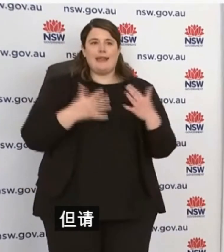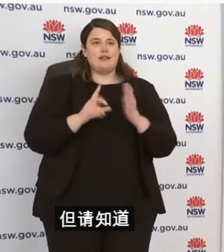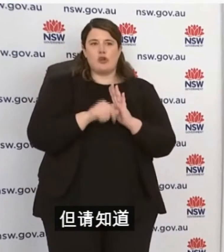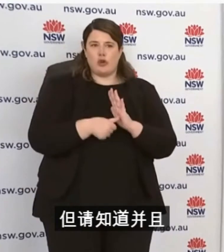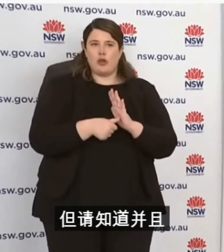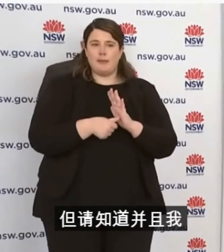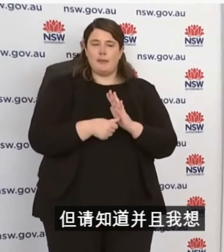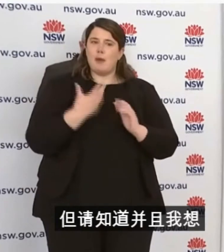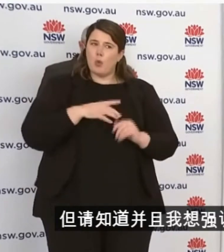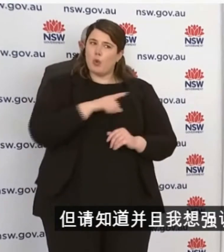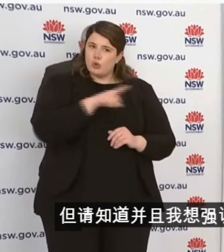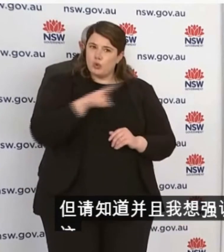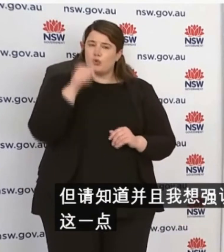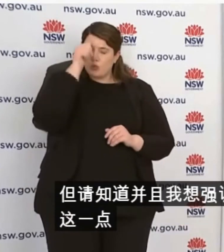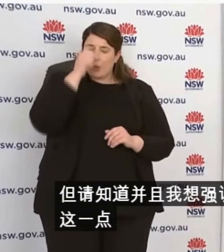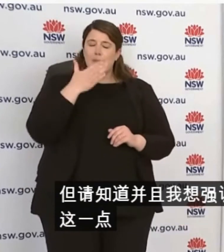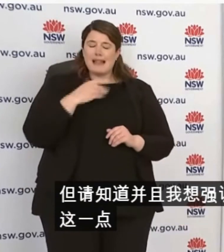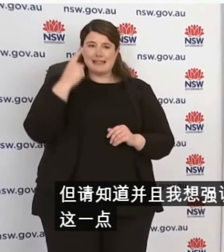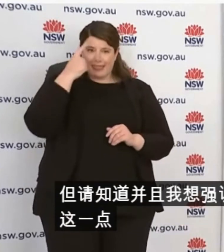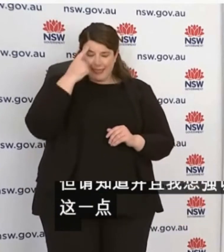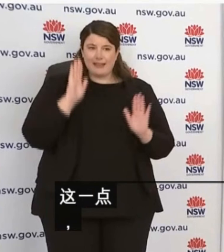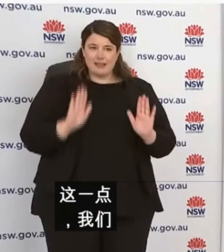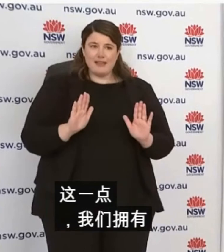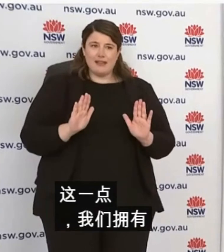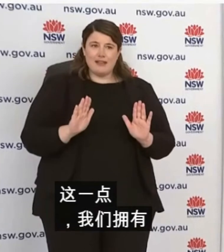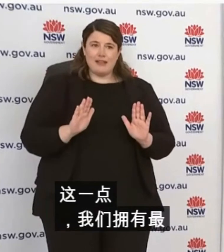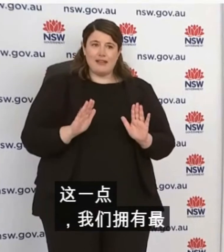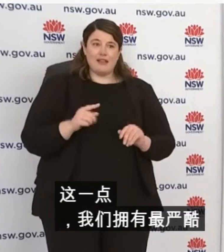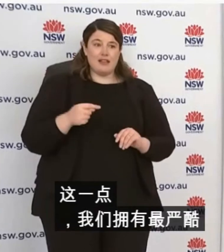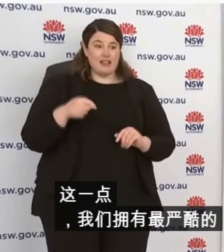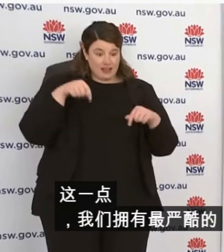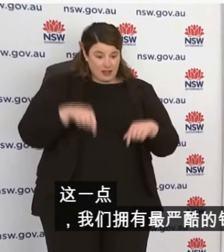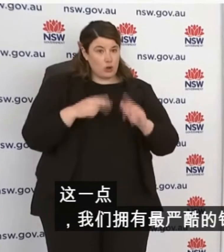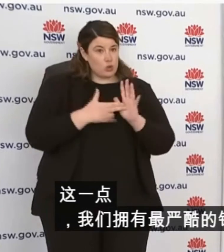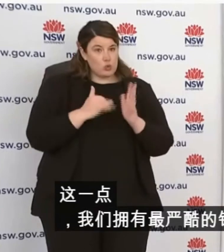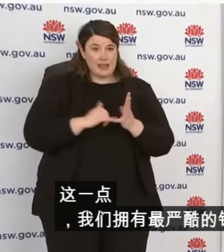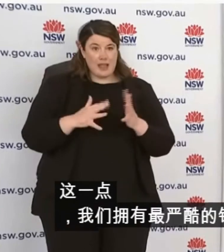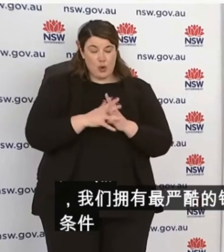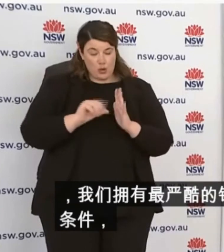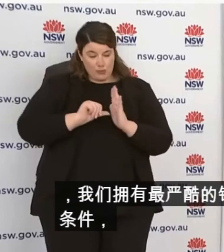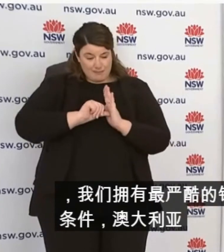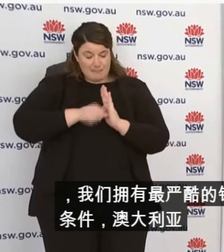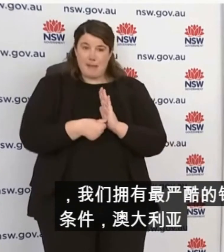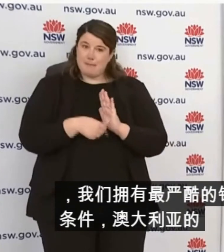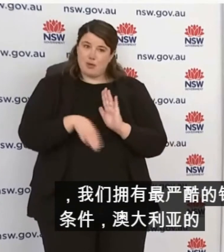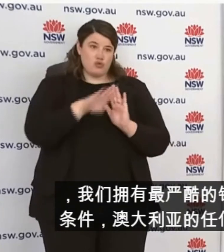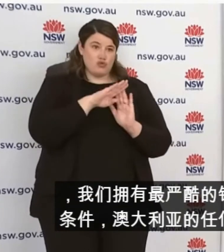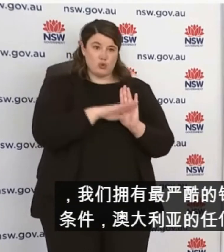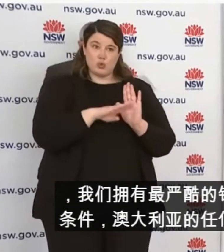But please know, and I want to stress this point, that we have the harshest lockdown conditions that